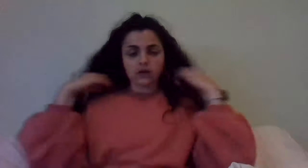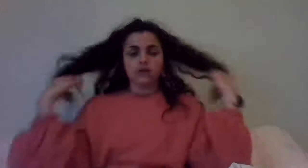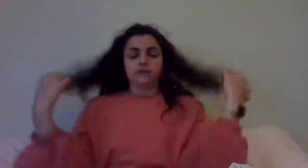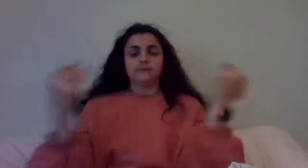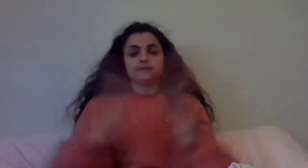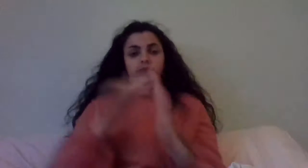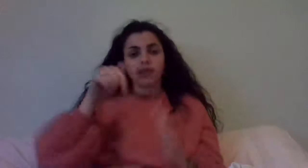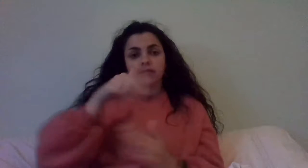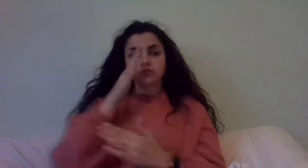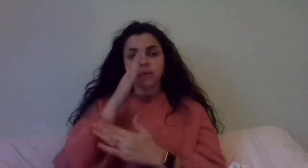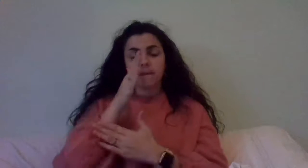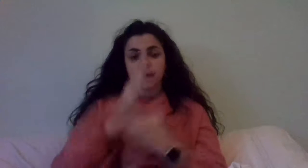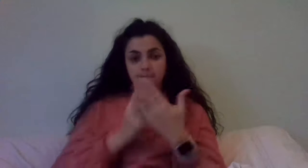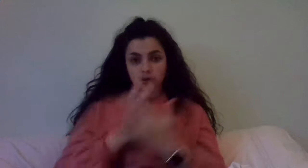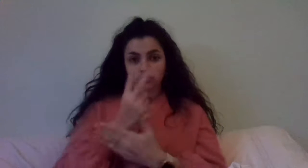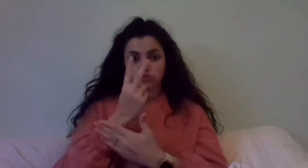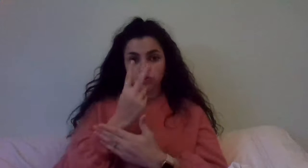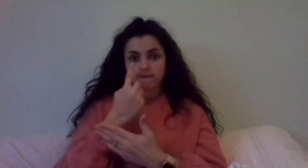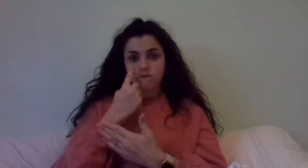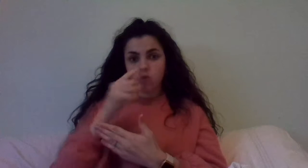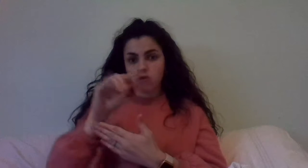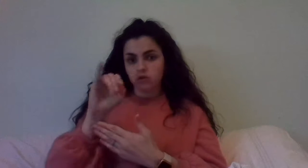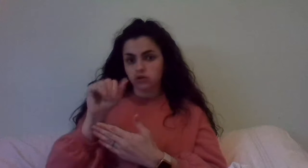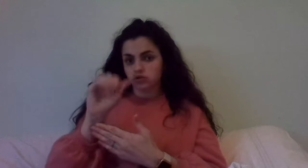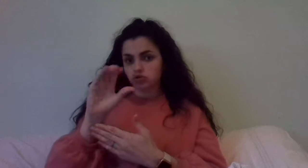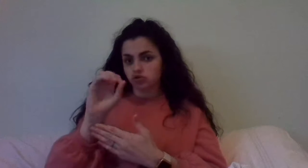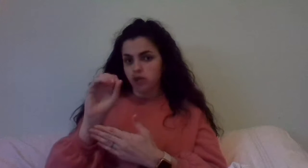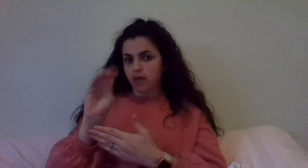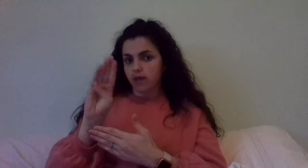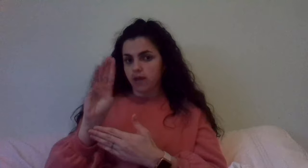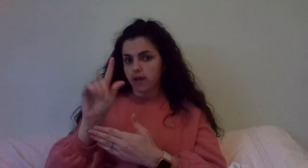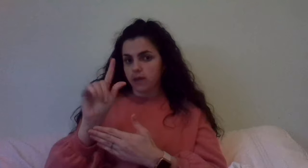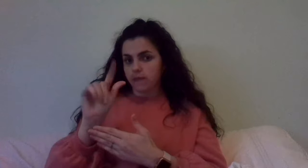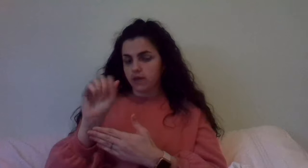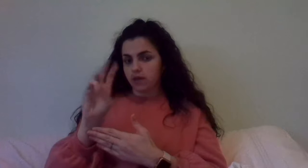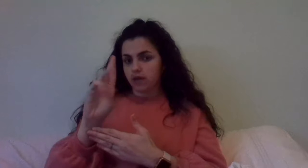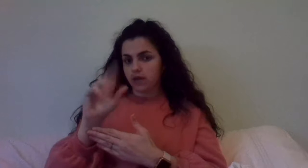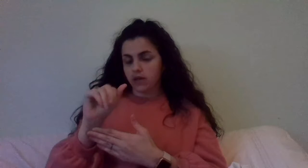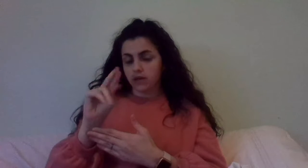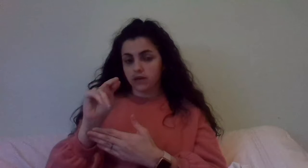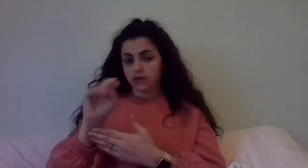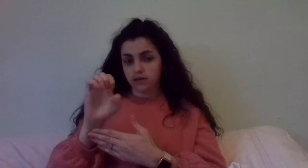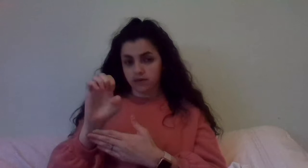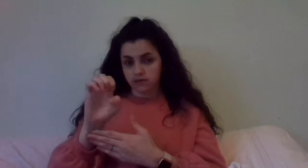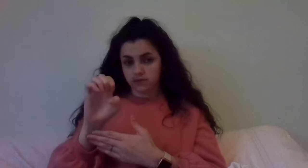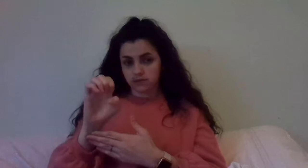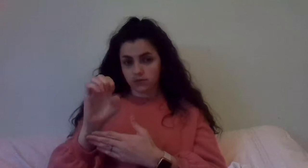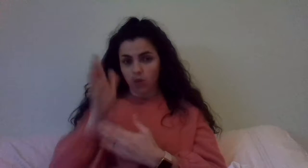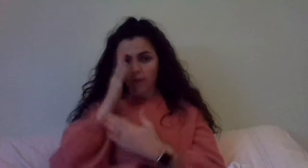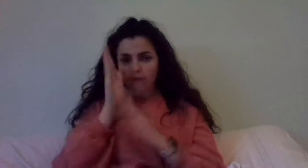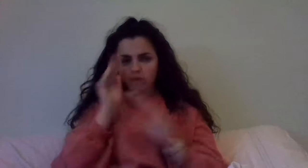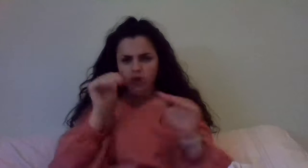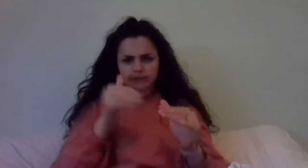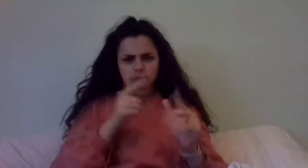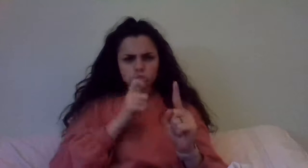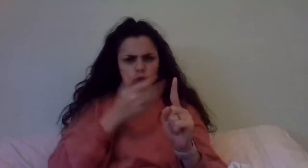this will be your second audio recording for the Jacob Lawrence series, and it will be the second part of the introduction. In the third audio recording,